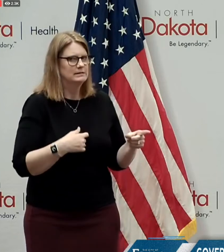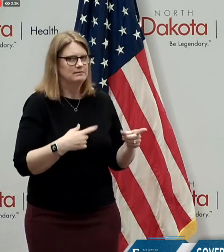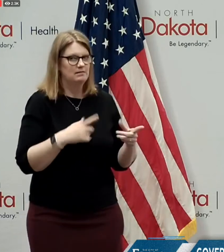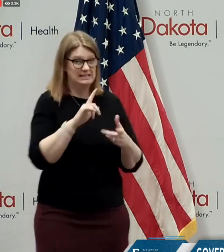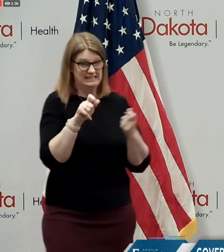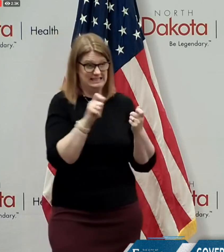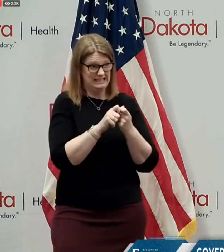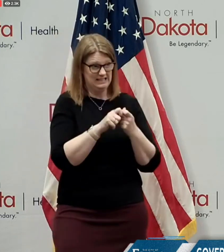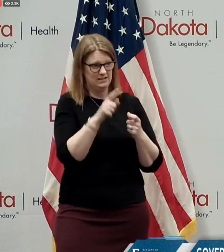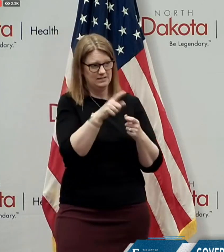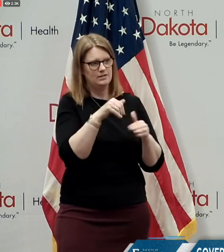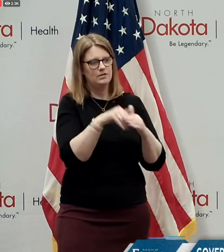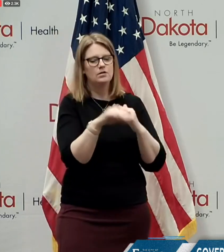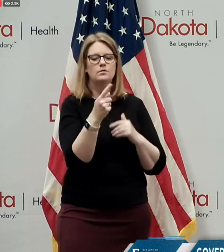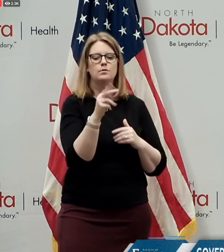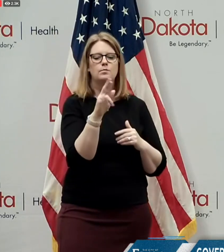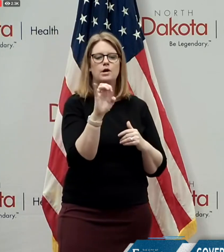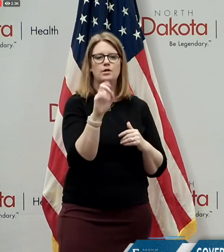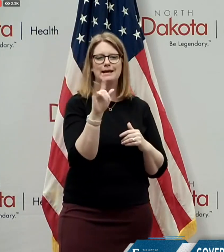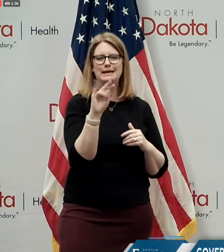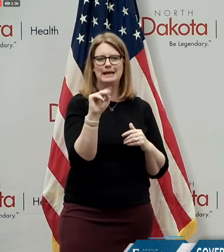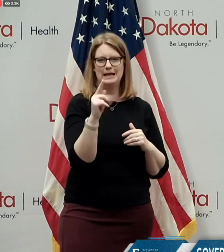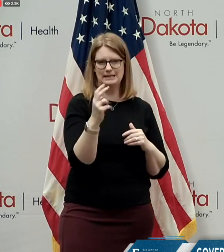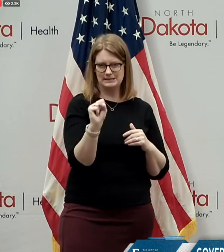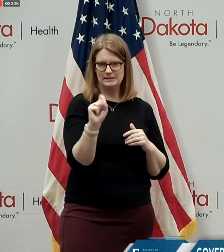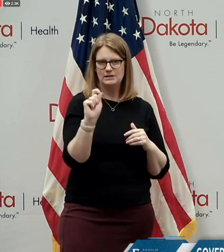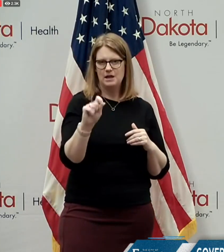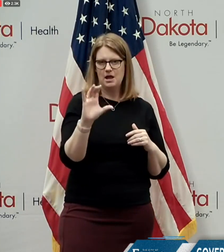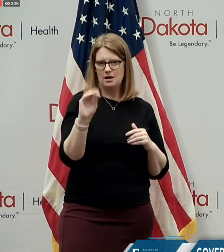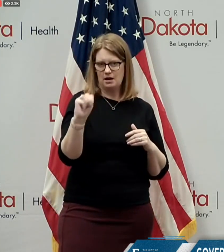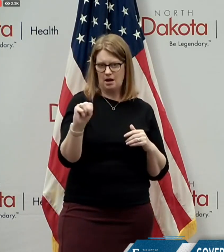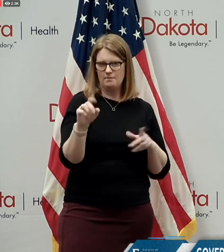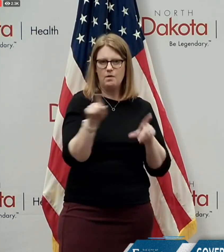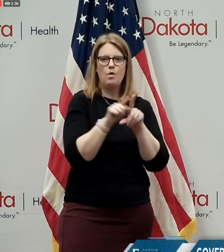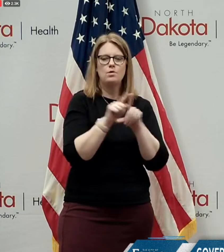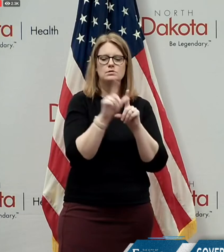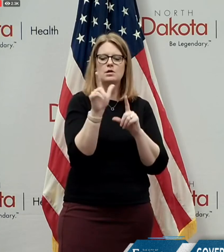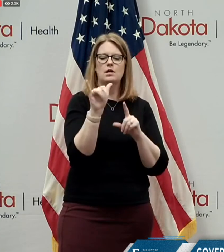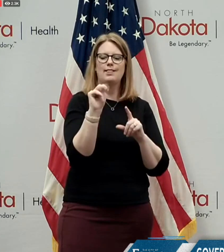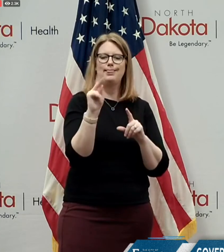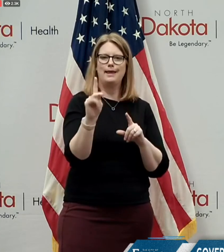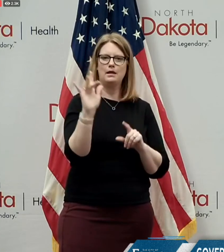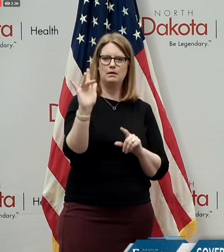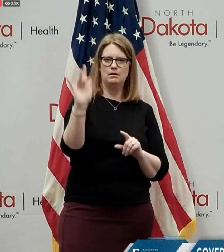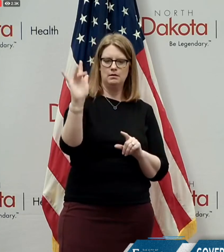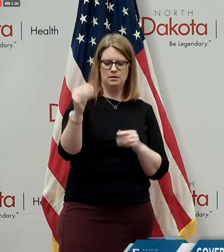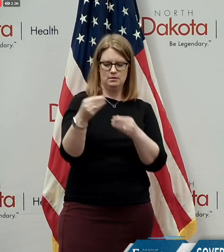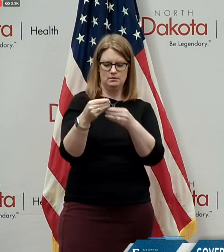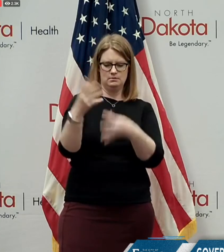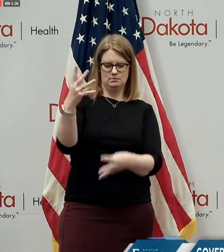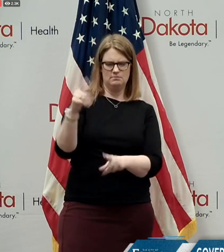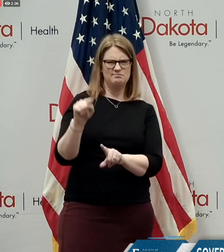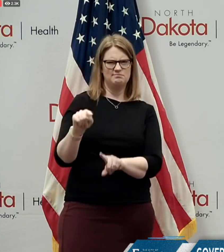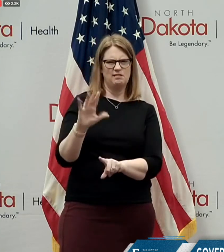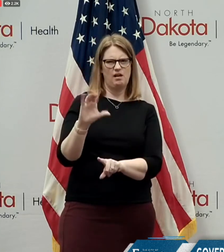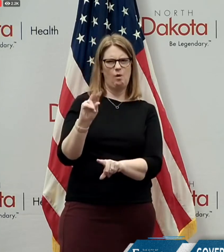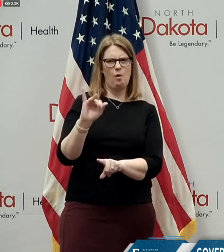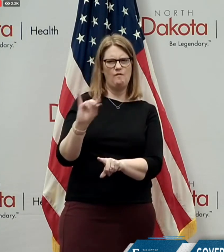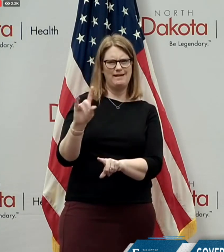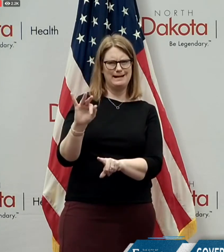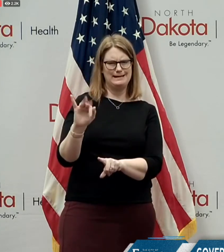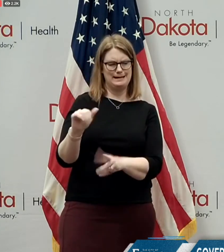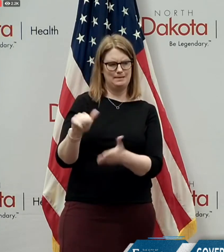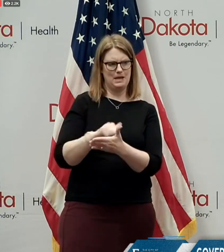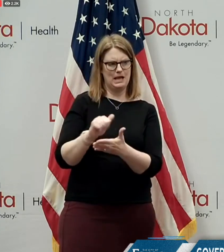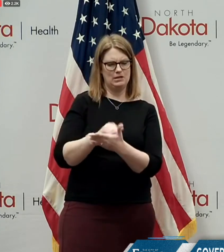could advise you to go to prairienights.com. On there, there's also a link that you can follow that has a COVID-19 page on there